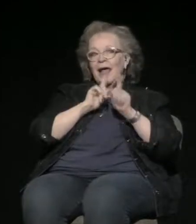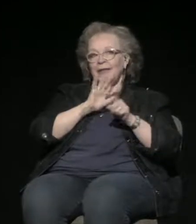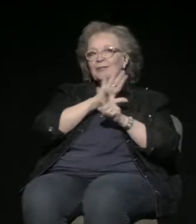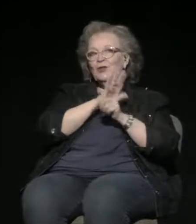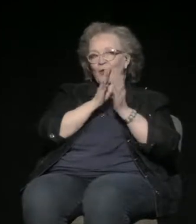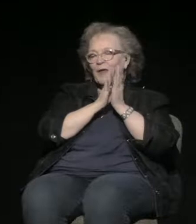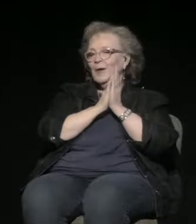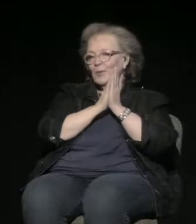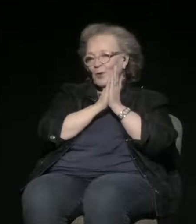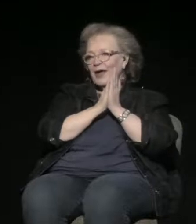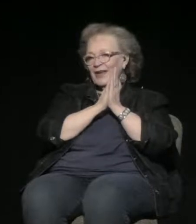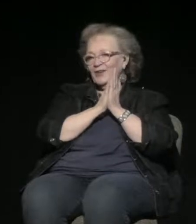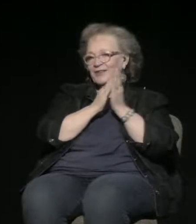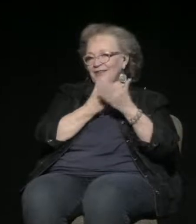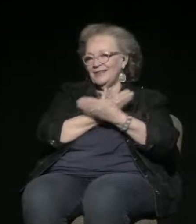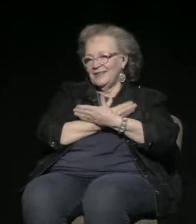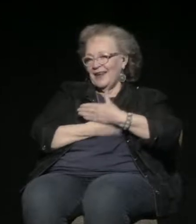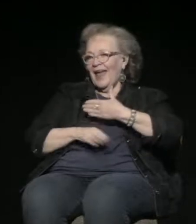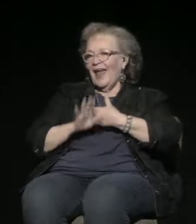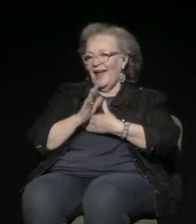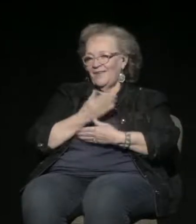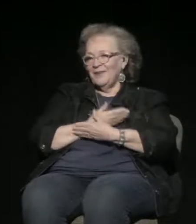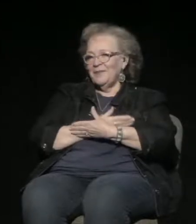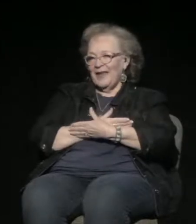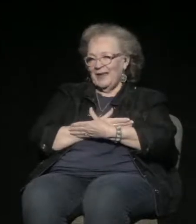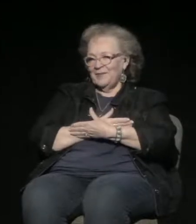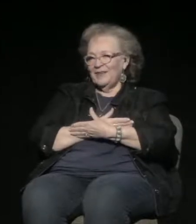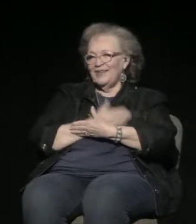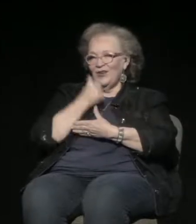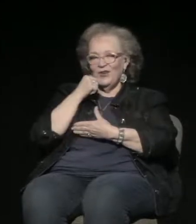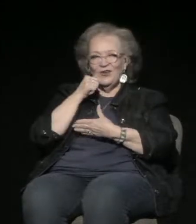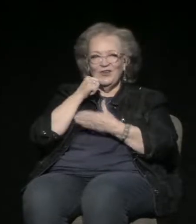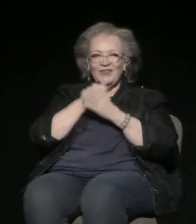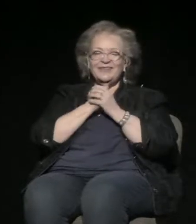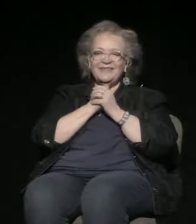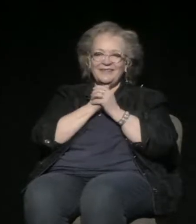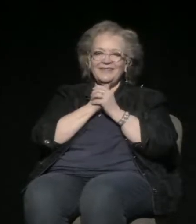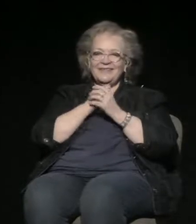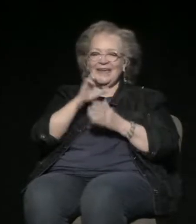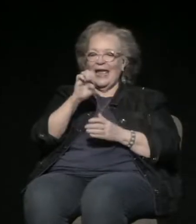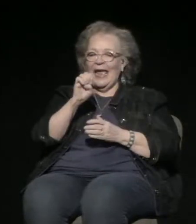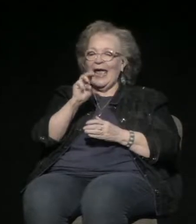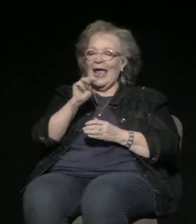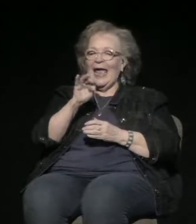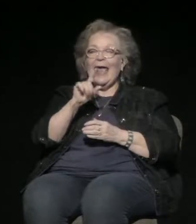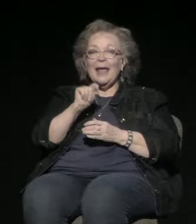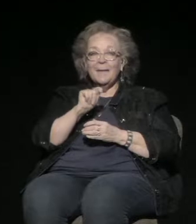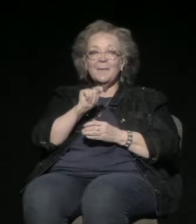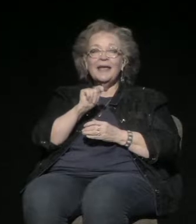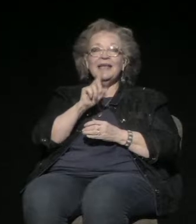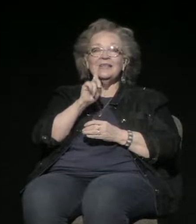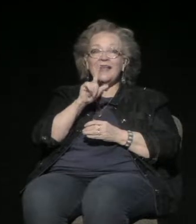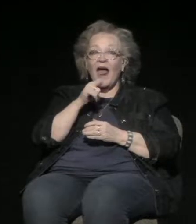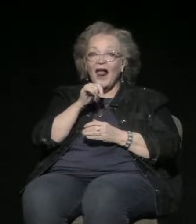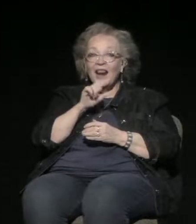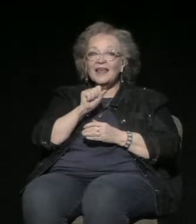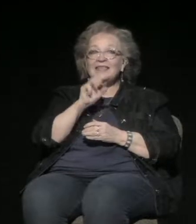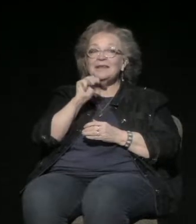prayers So that's a lot to rejoice in So Emmett Douglas McElroy